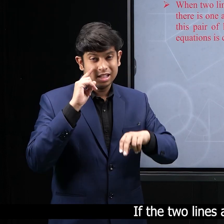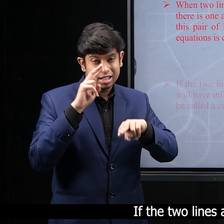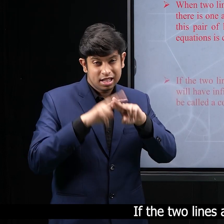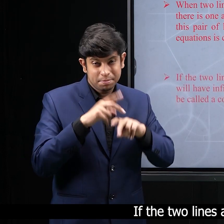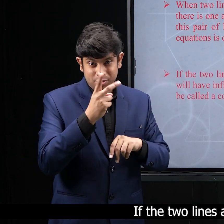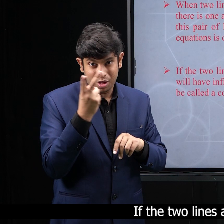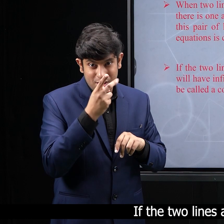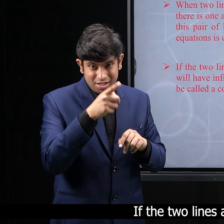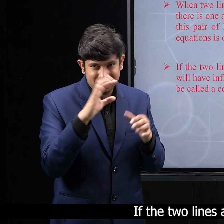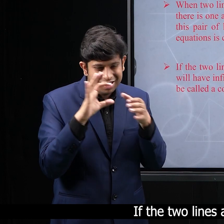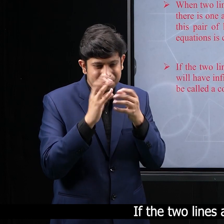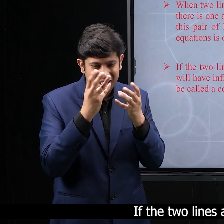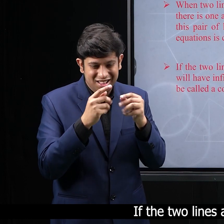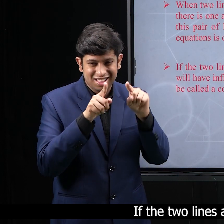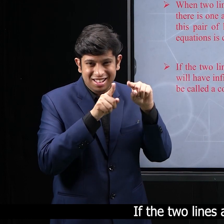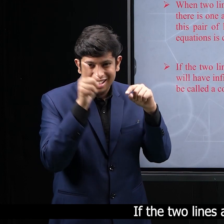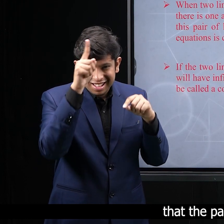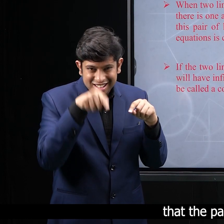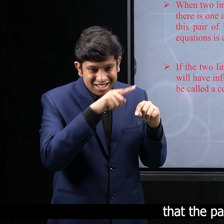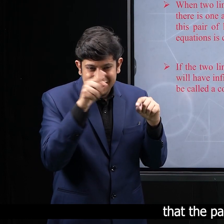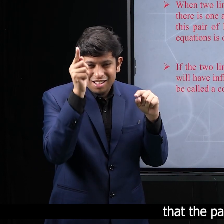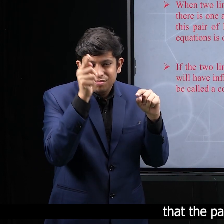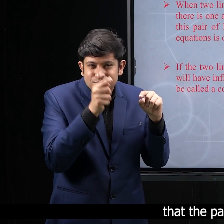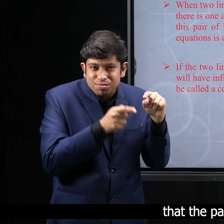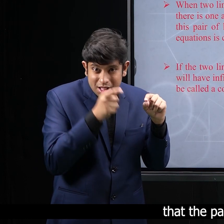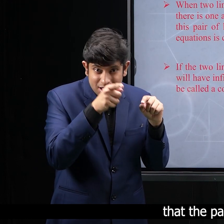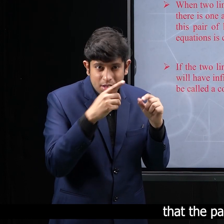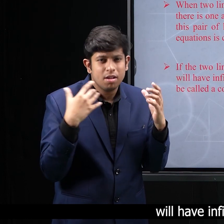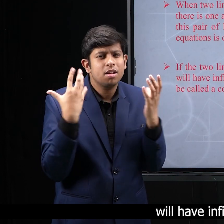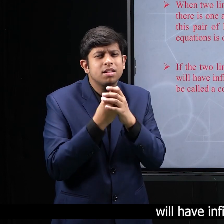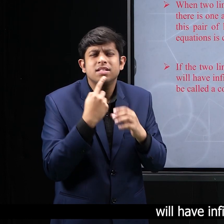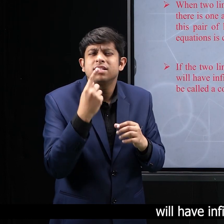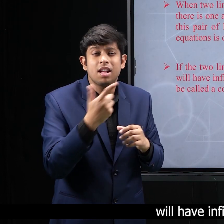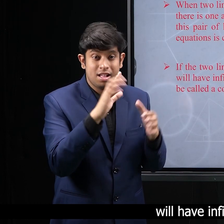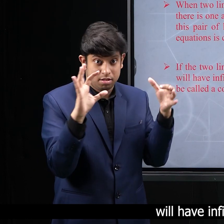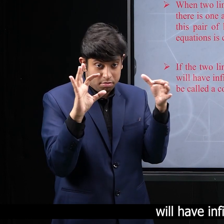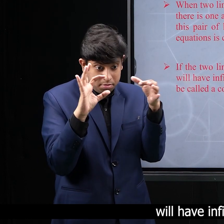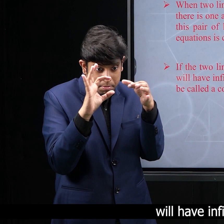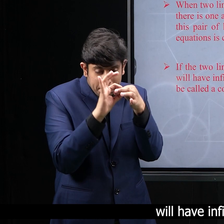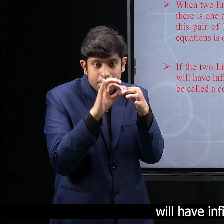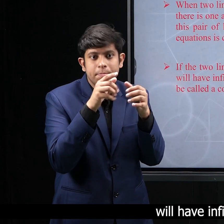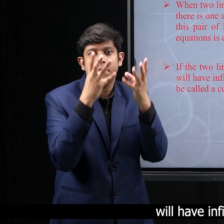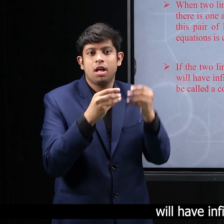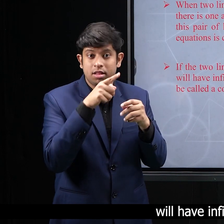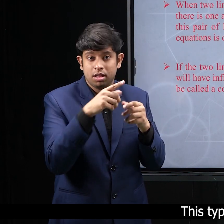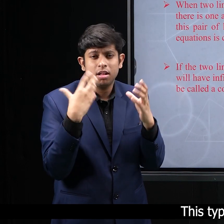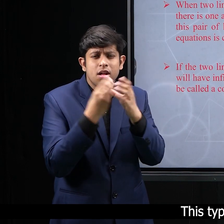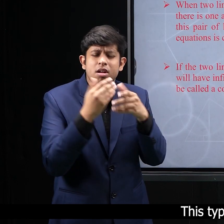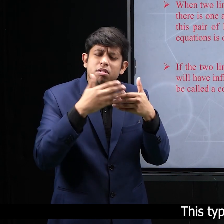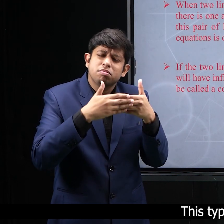If the two lines are coincident, we can say that the pair of linear equations will have infinitely many solutions. This type of pair